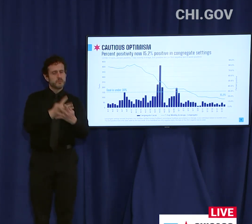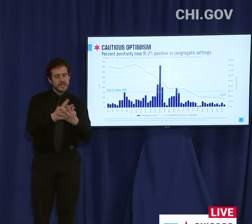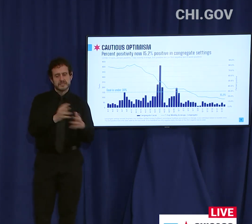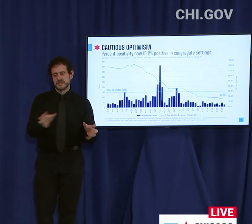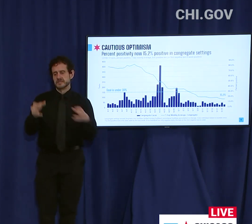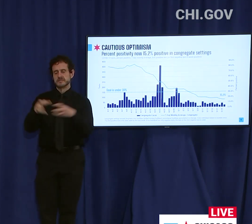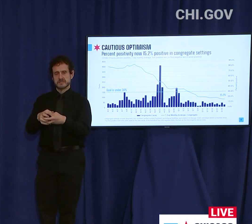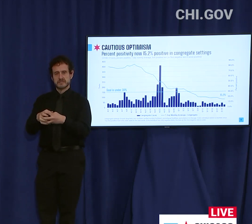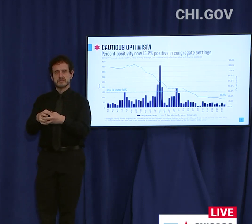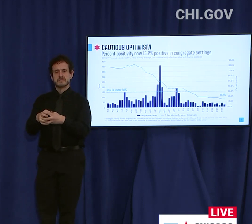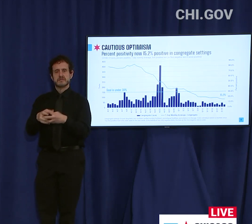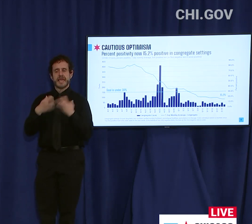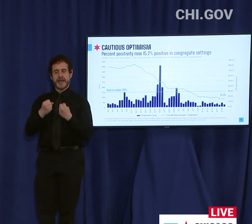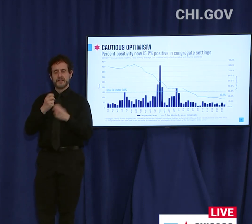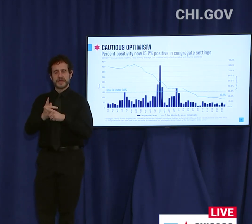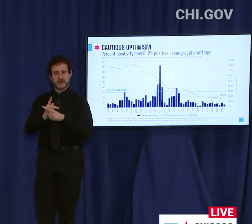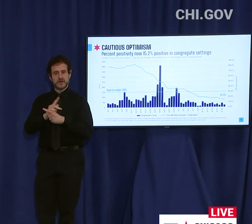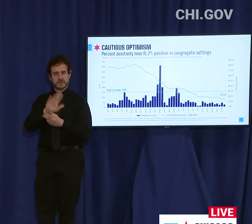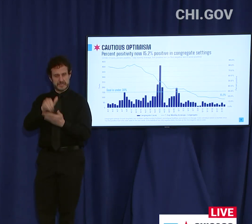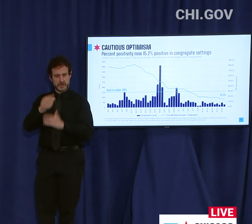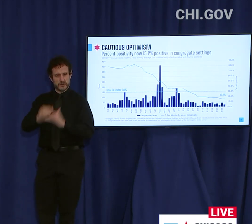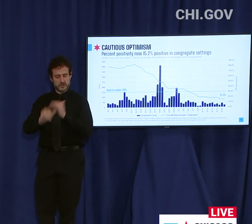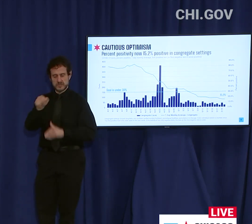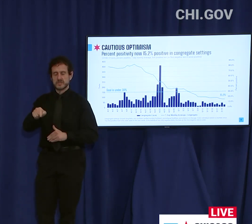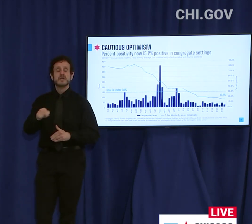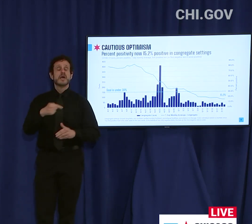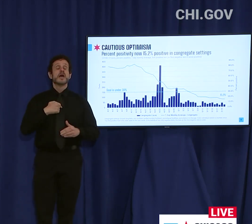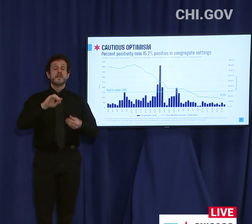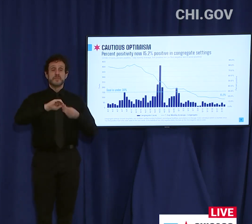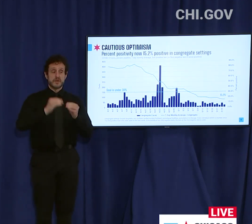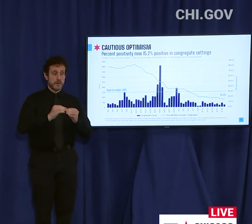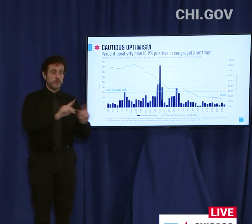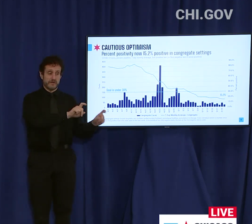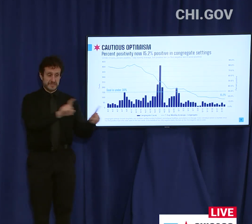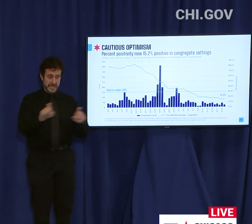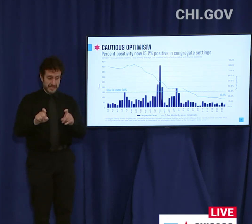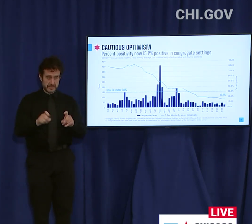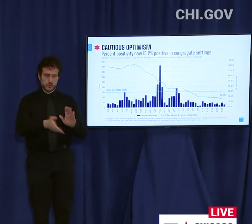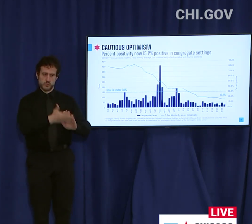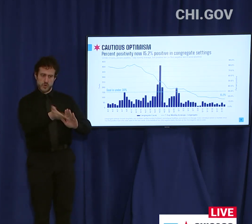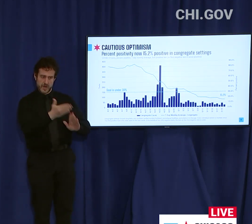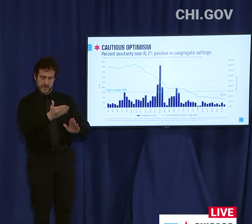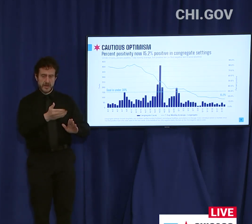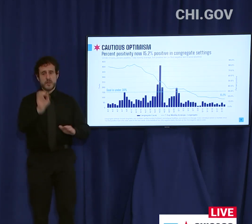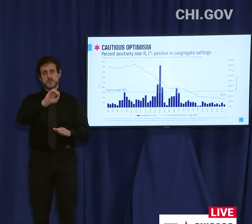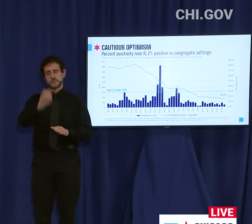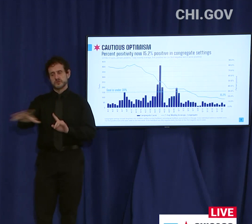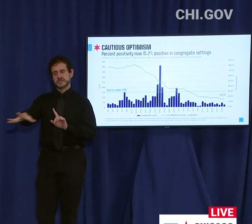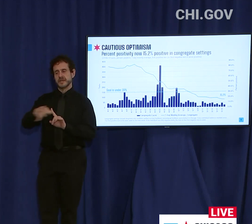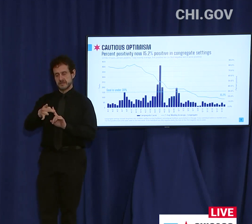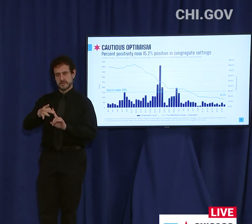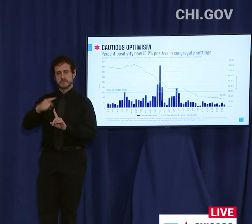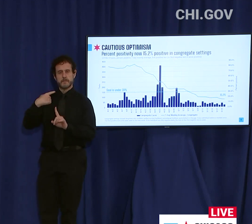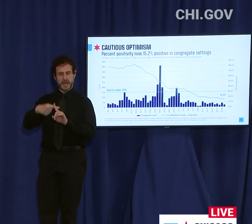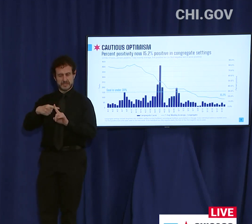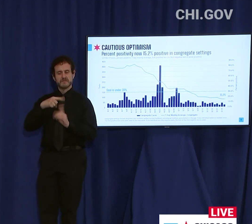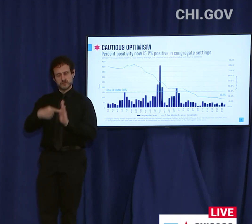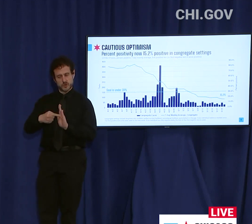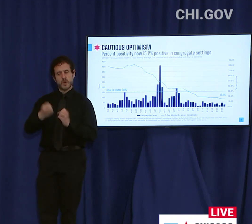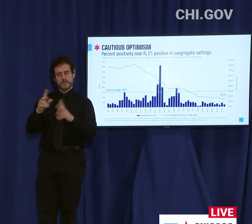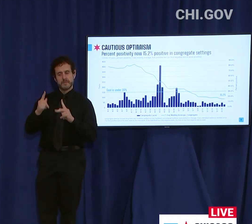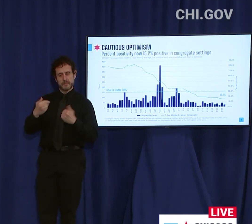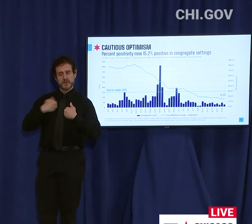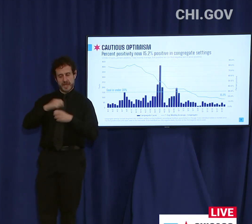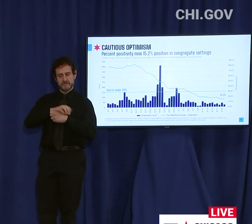the percentage of tests that are positive out of all of the tests that are done in our highest risk settings, our long-term care